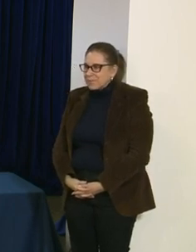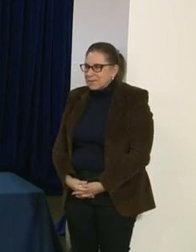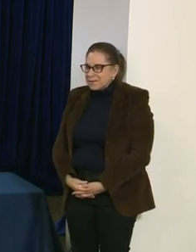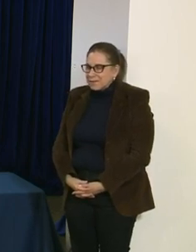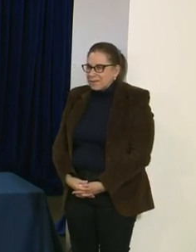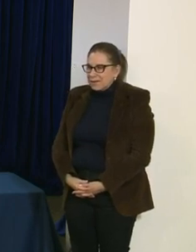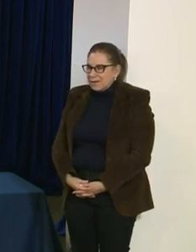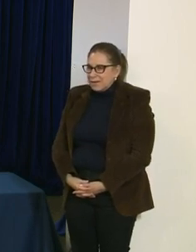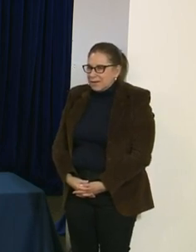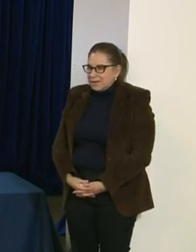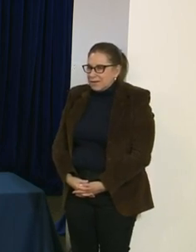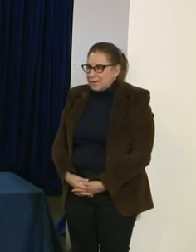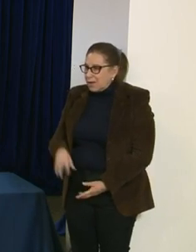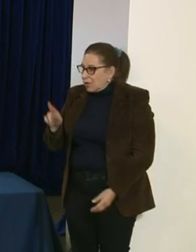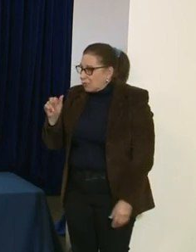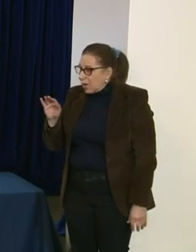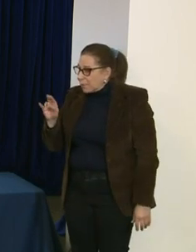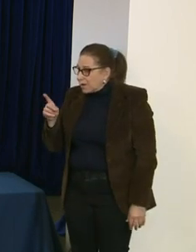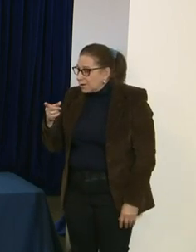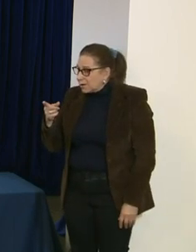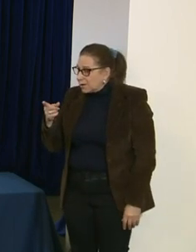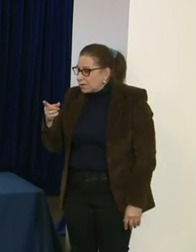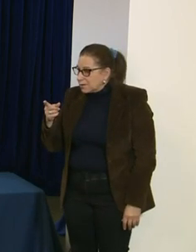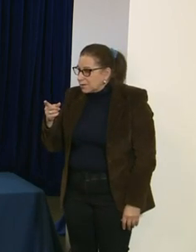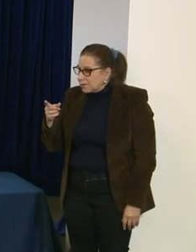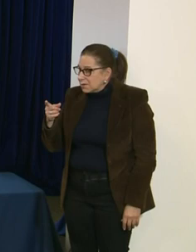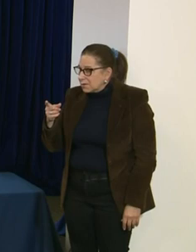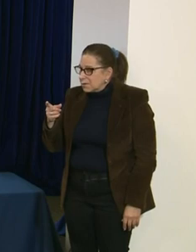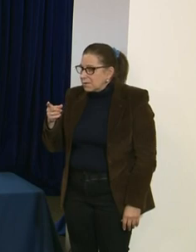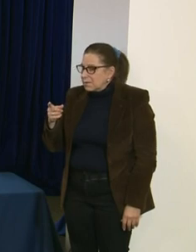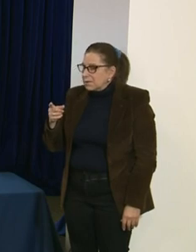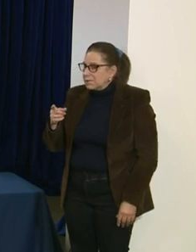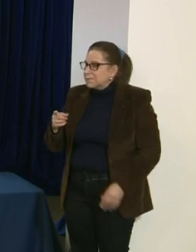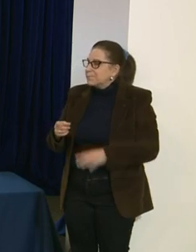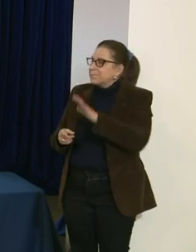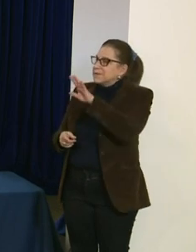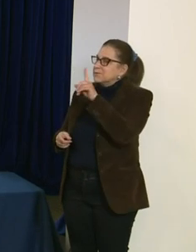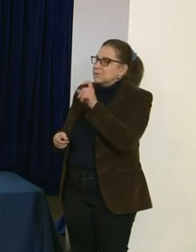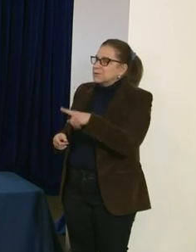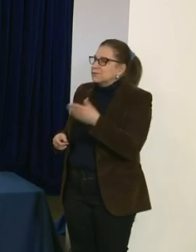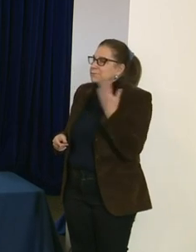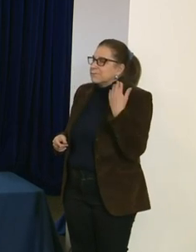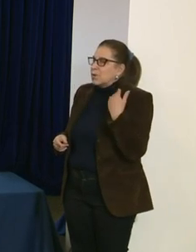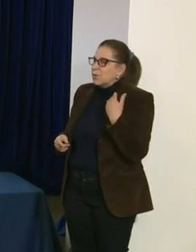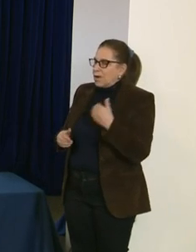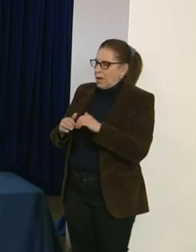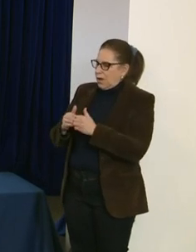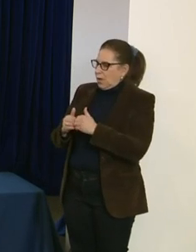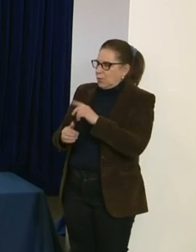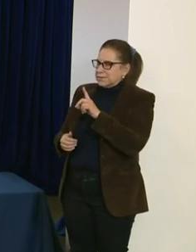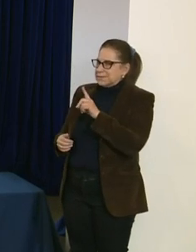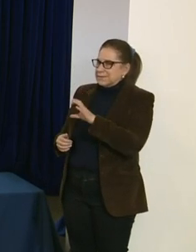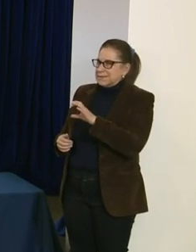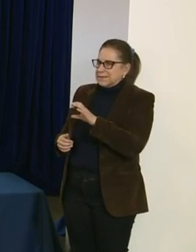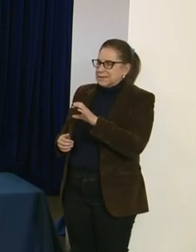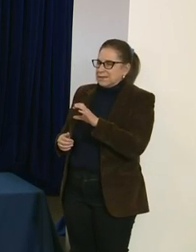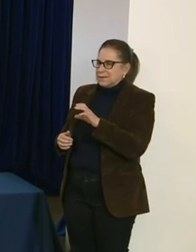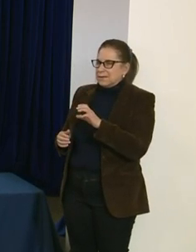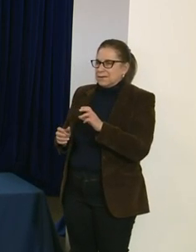All right, Raymond, you are live. All right, Raymond's question is, how is the district preparing for the possibility of an influx of persons to